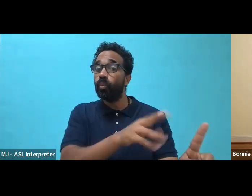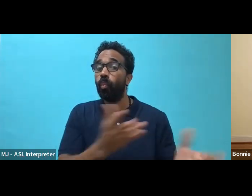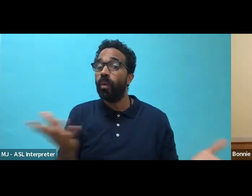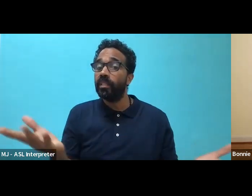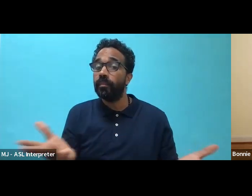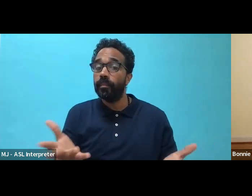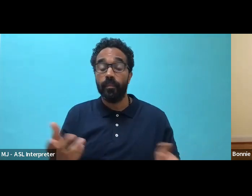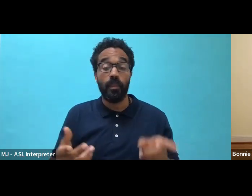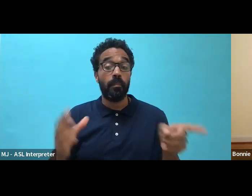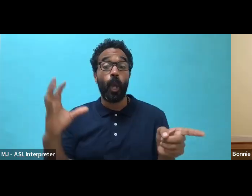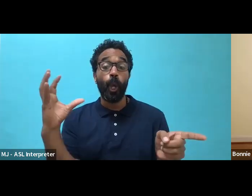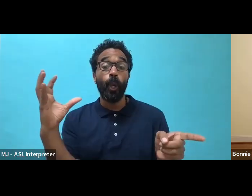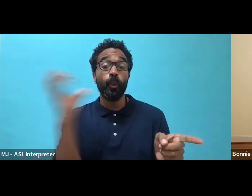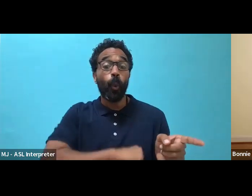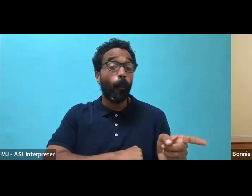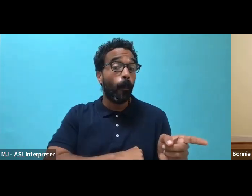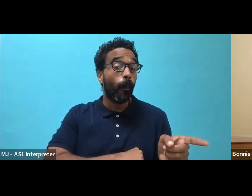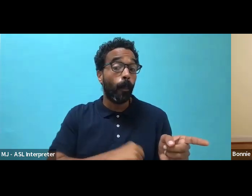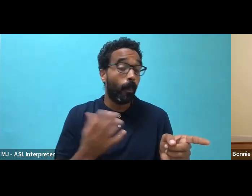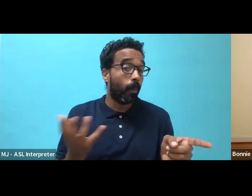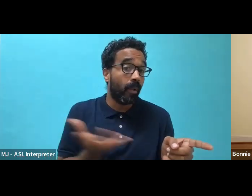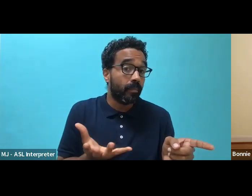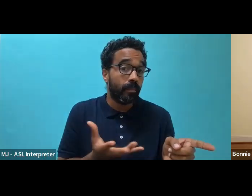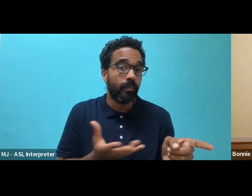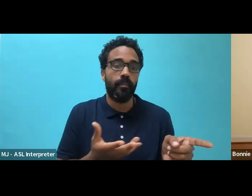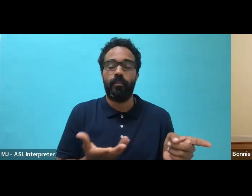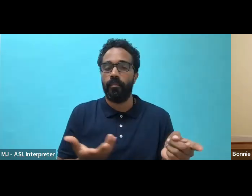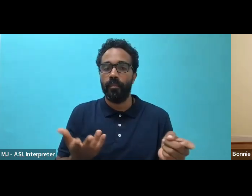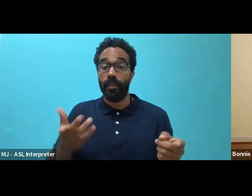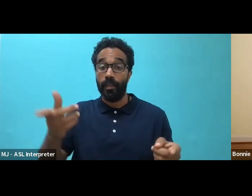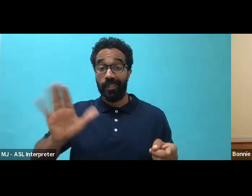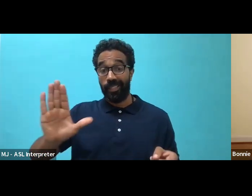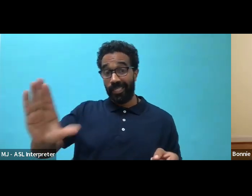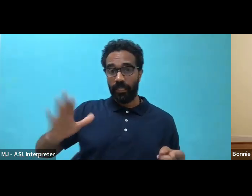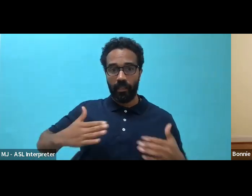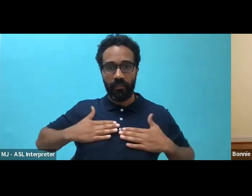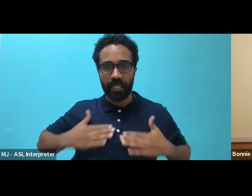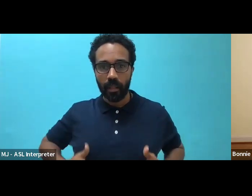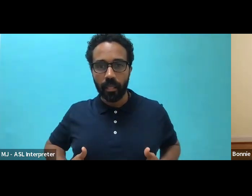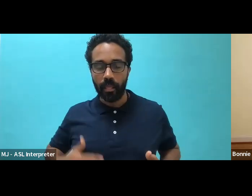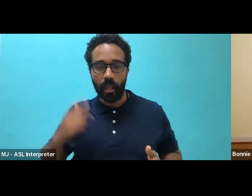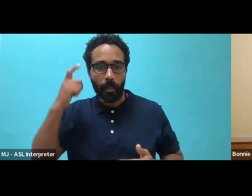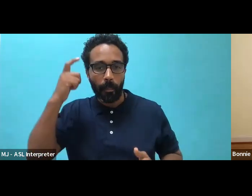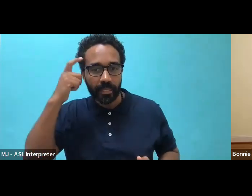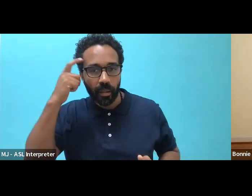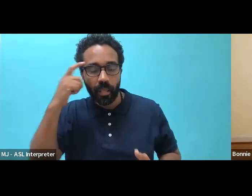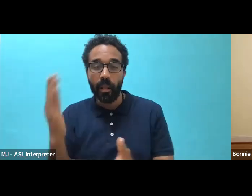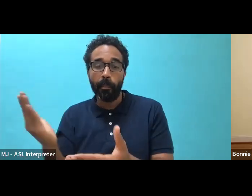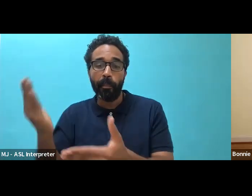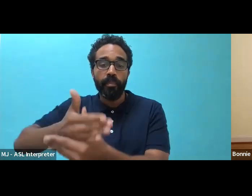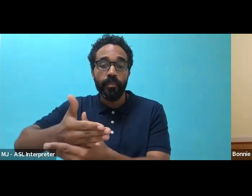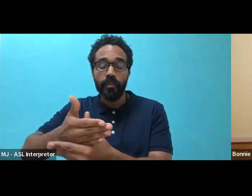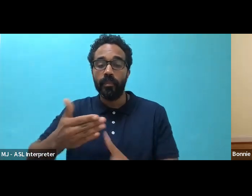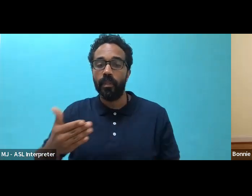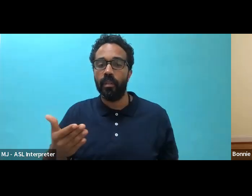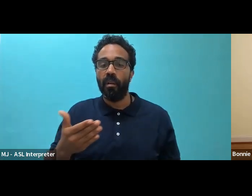model assumes that the effects of the physical or mental impairment can always be ameliorated